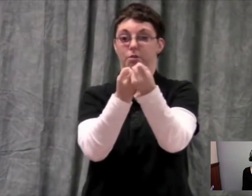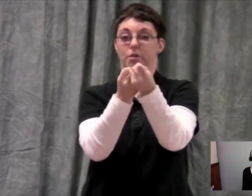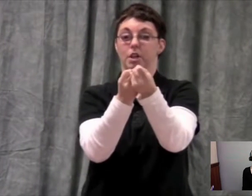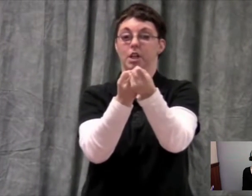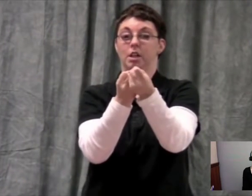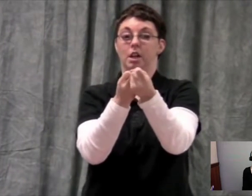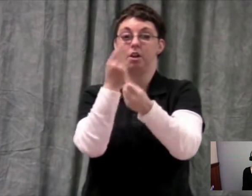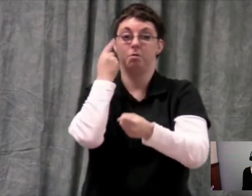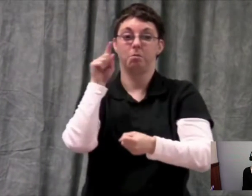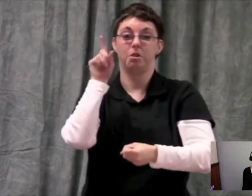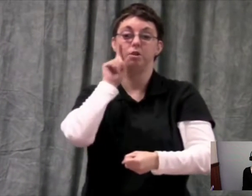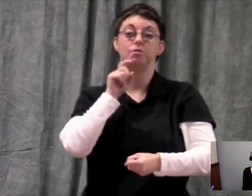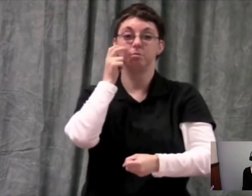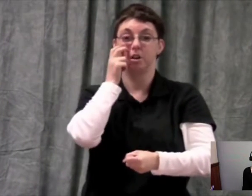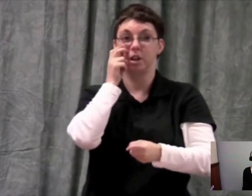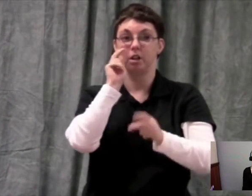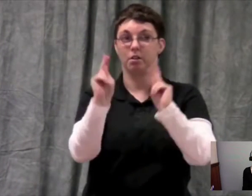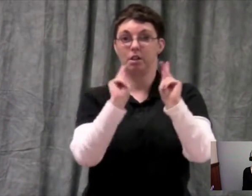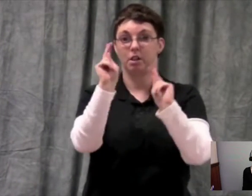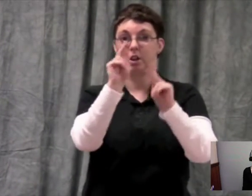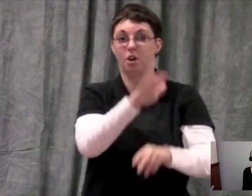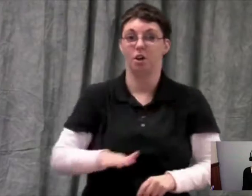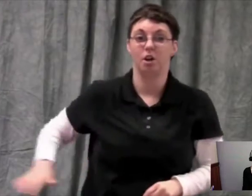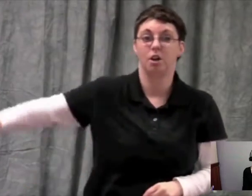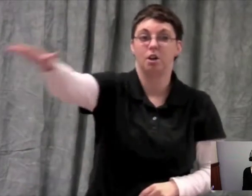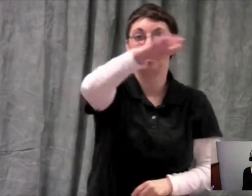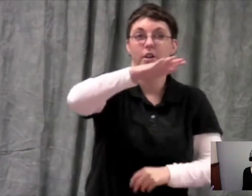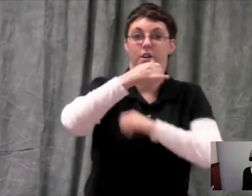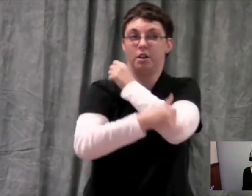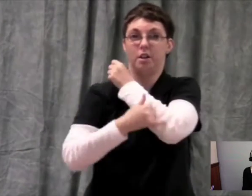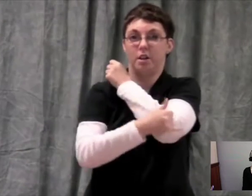we support people all over the place and all over the country.